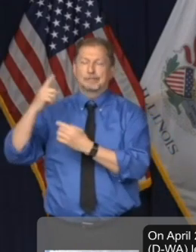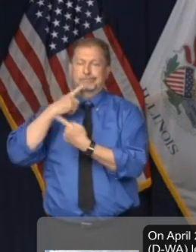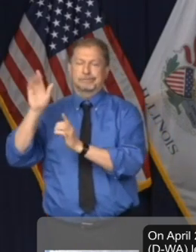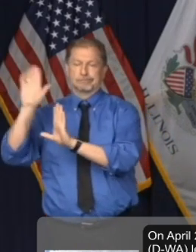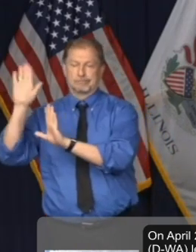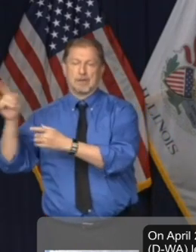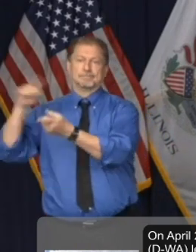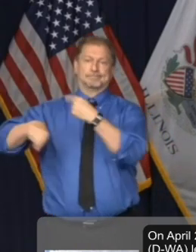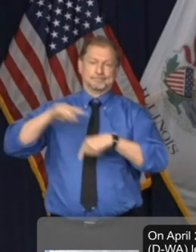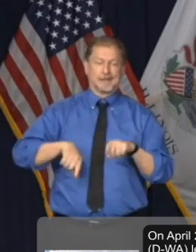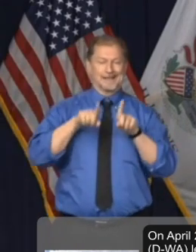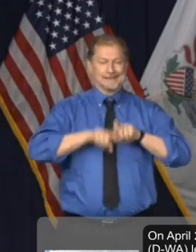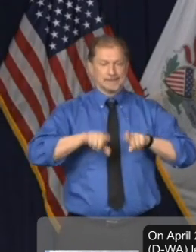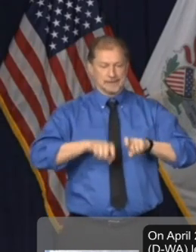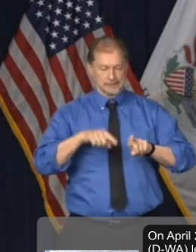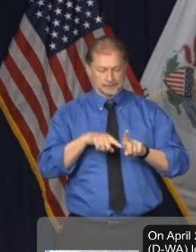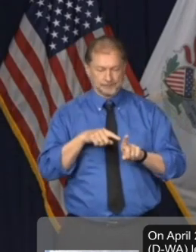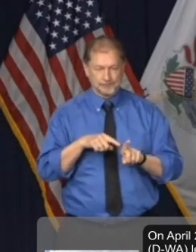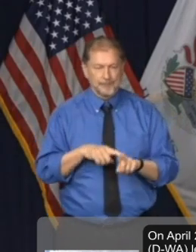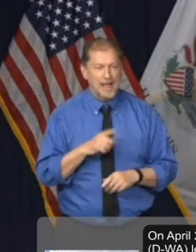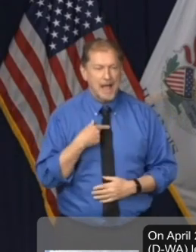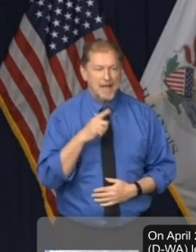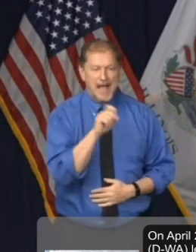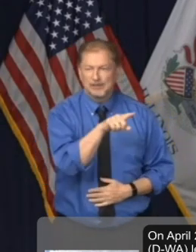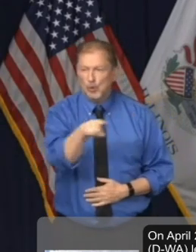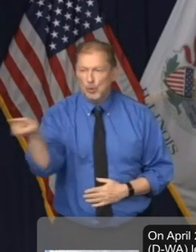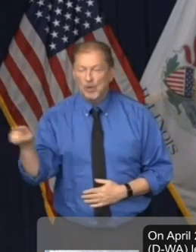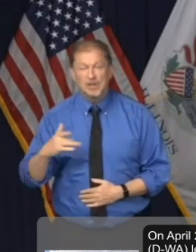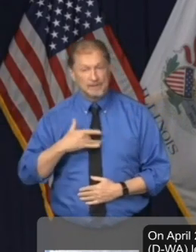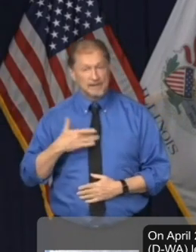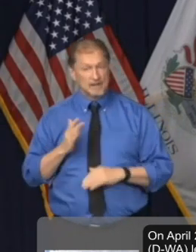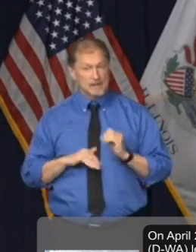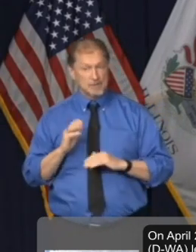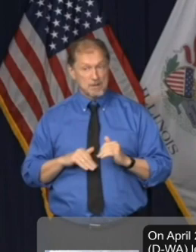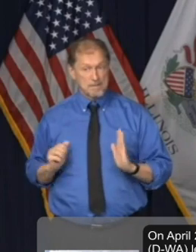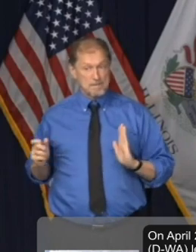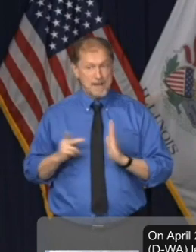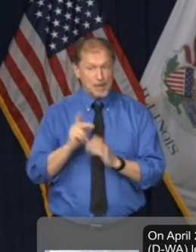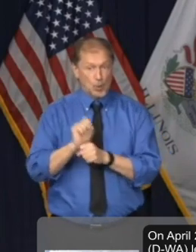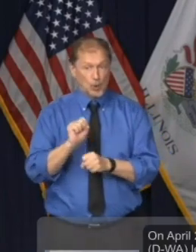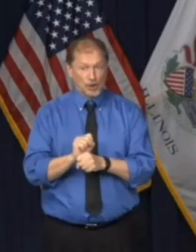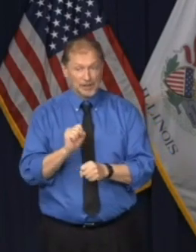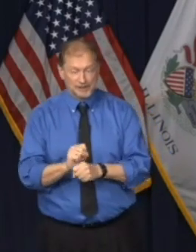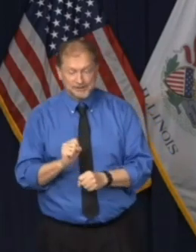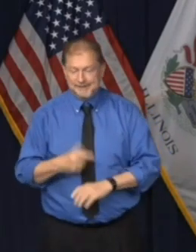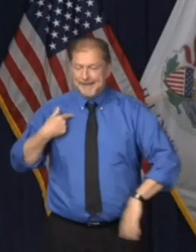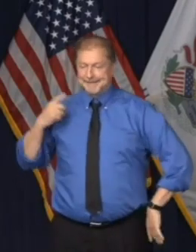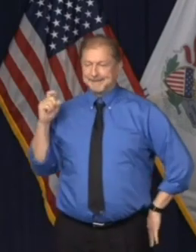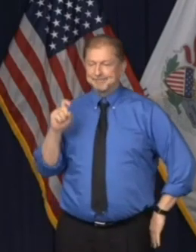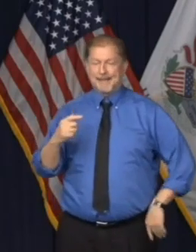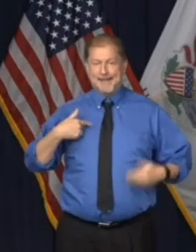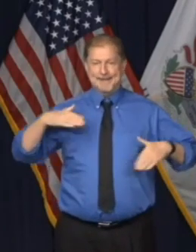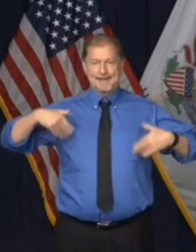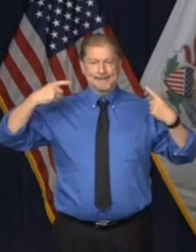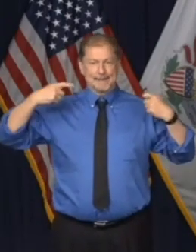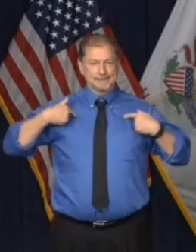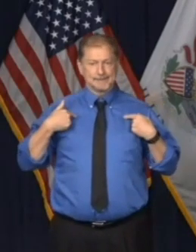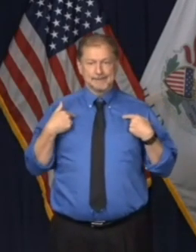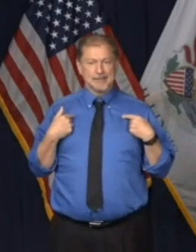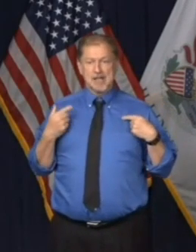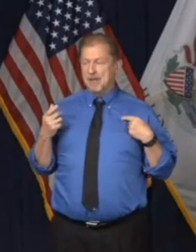question. What would make you feel comfortable going back into your place of work? How much